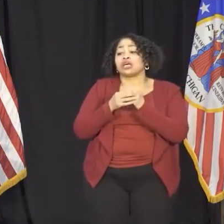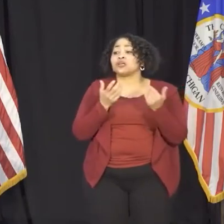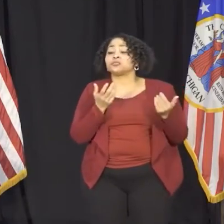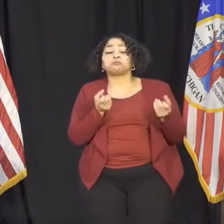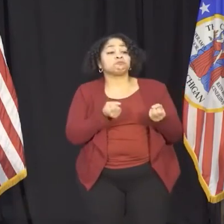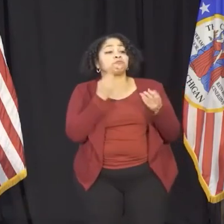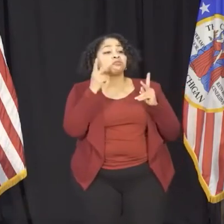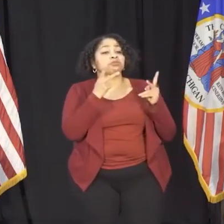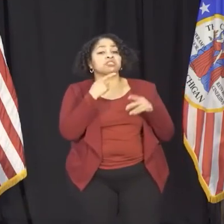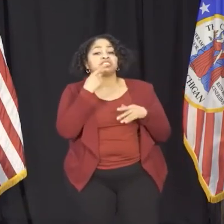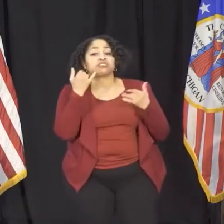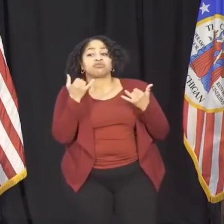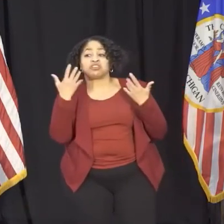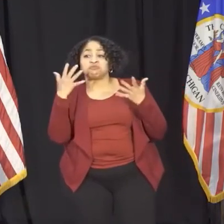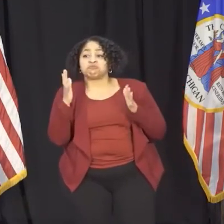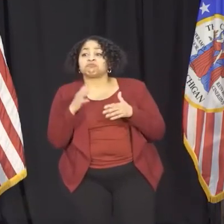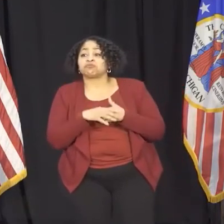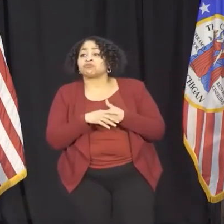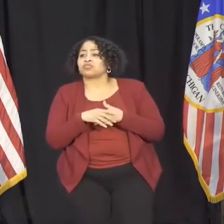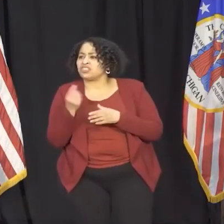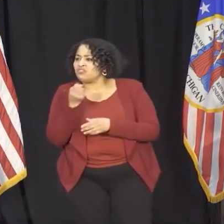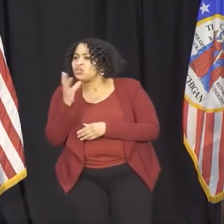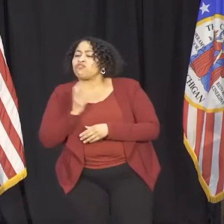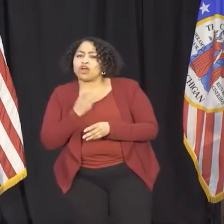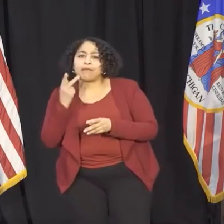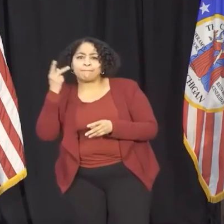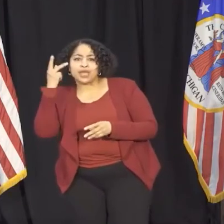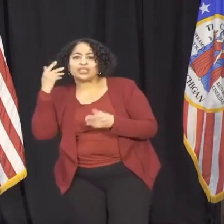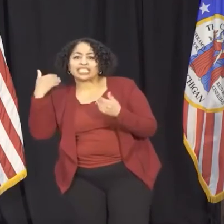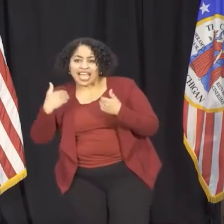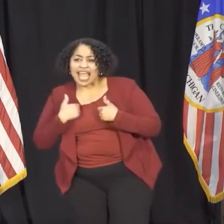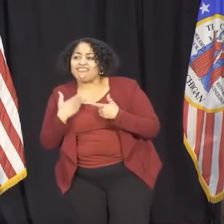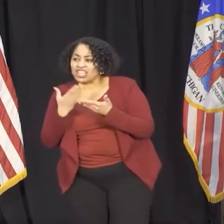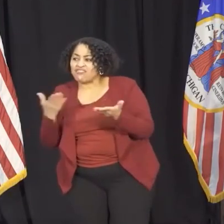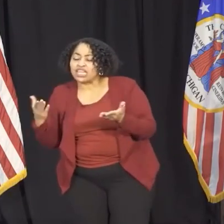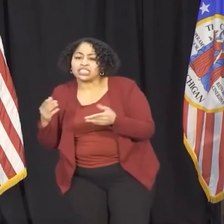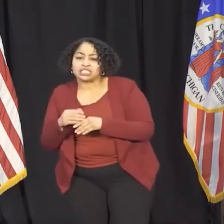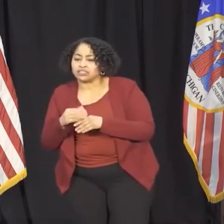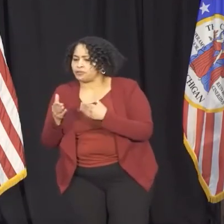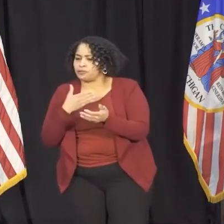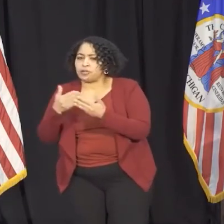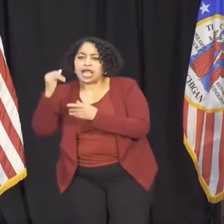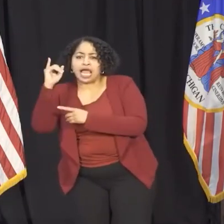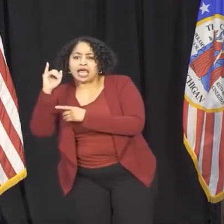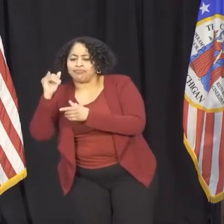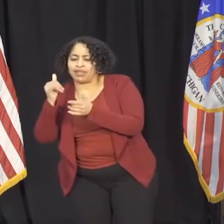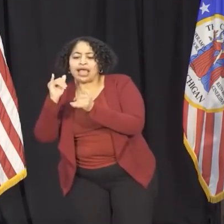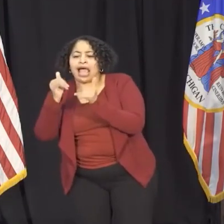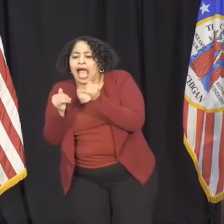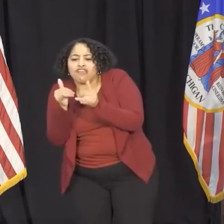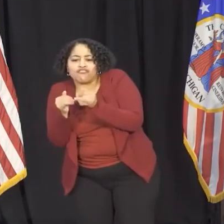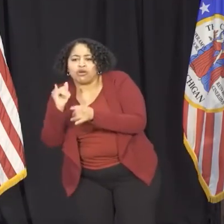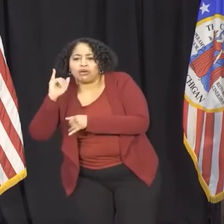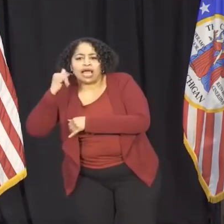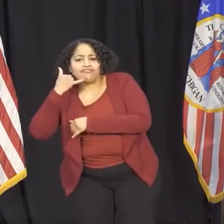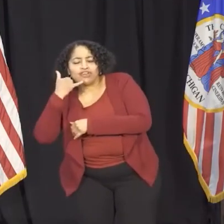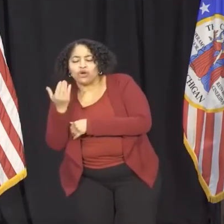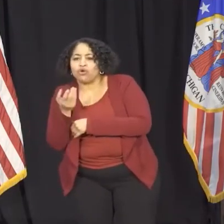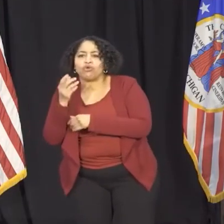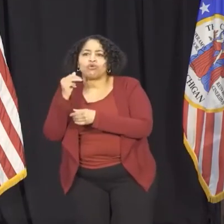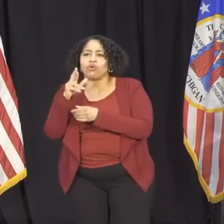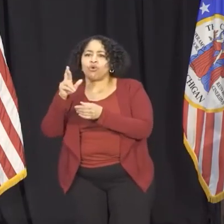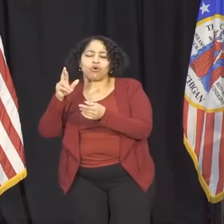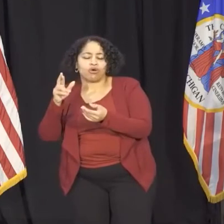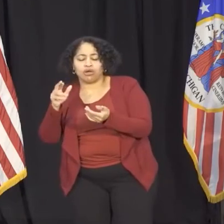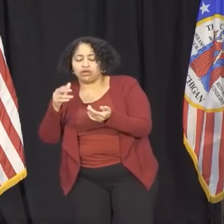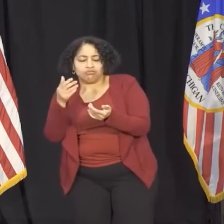know, as many people have said today, quite a few of our parents have devices, whether it's an iPhone or an Android. The issue has been a data